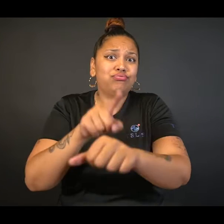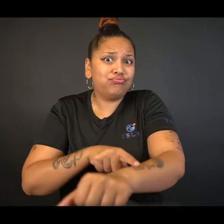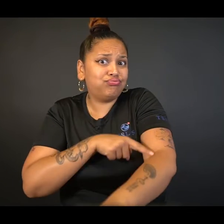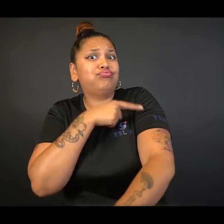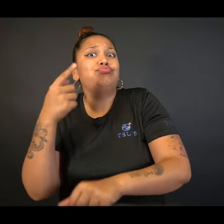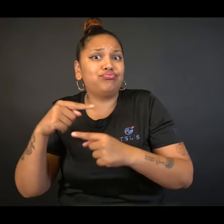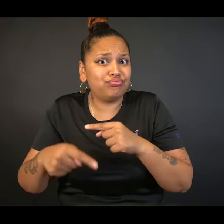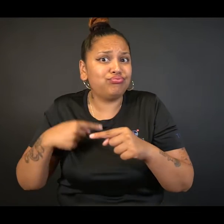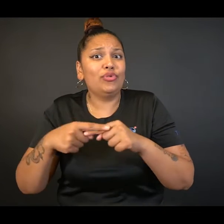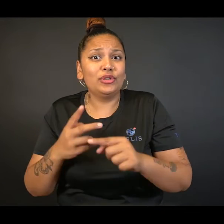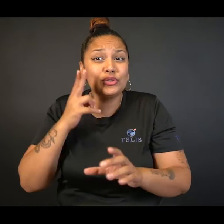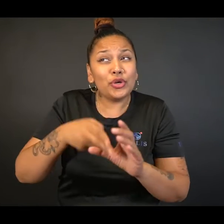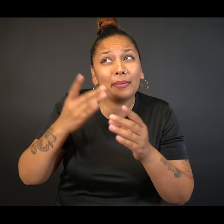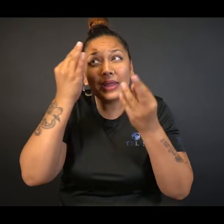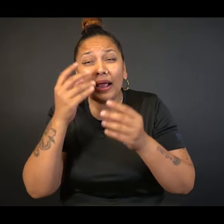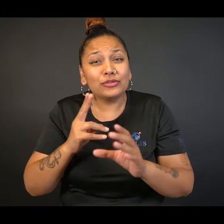of doing a PhD. So